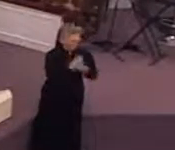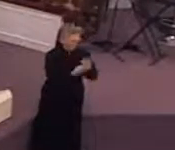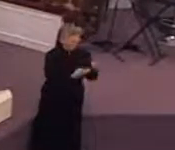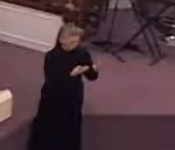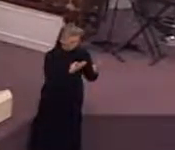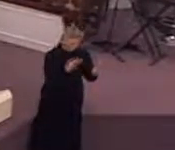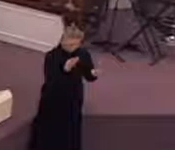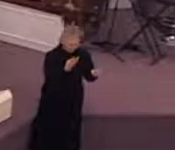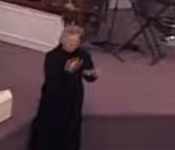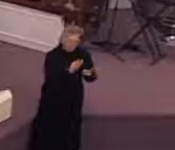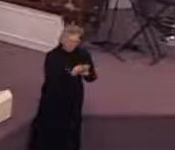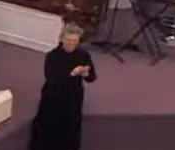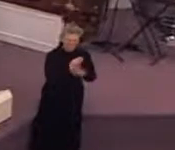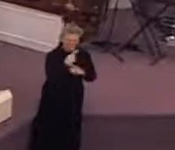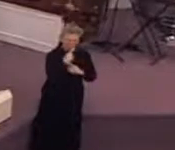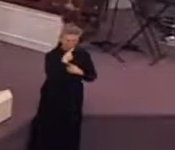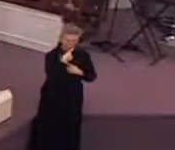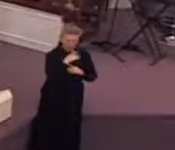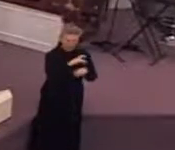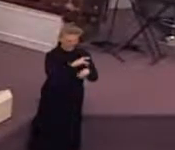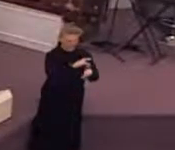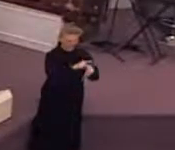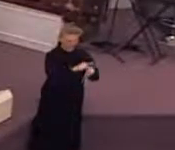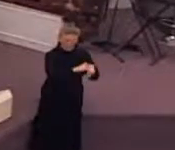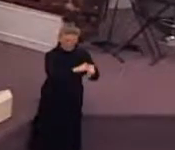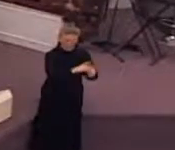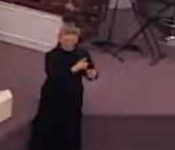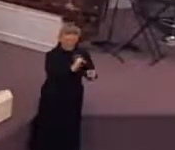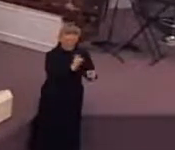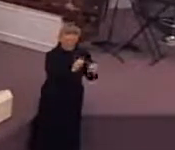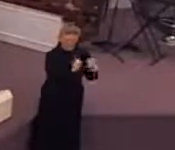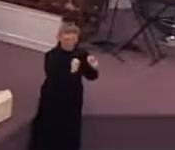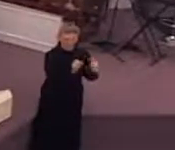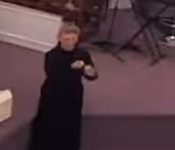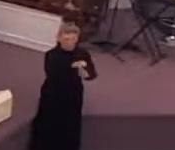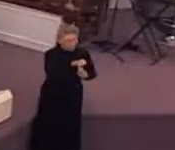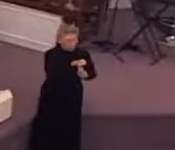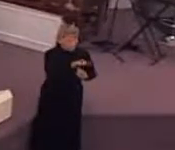lot of dryness and barrenness and emptiness spiritually.